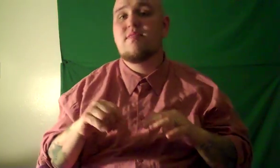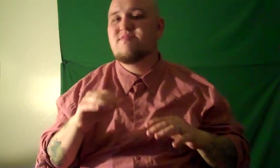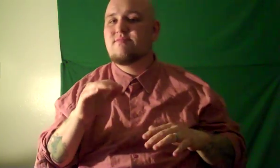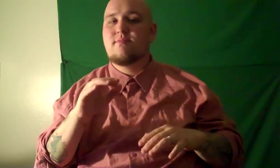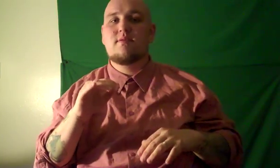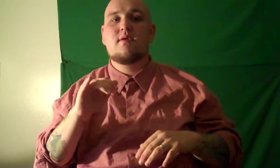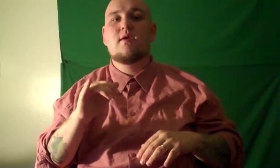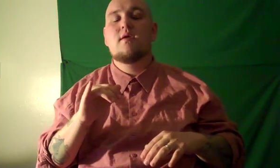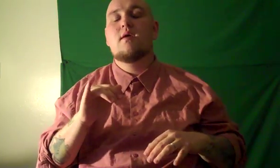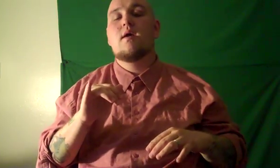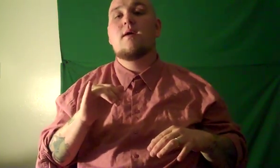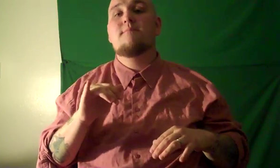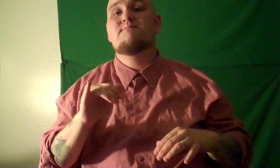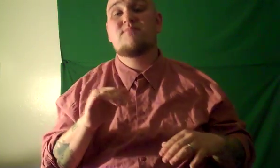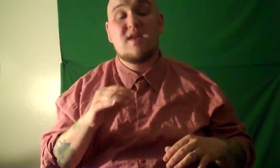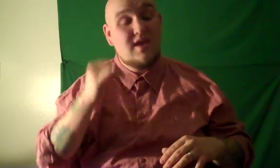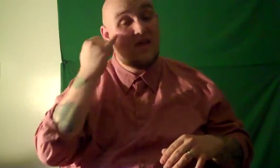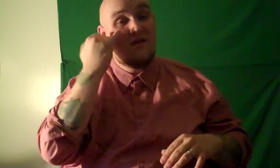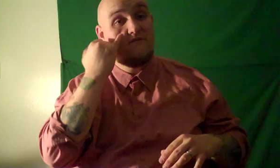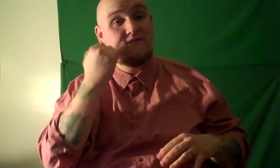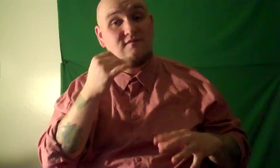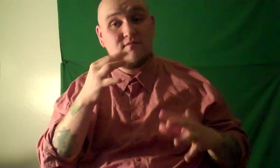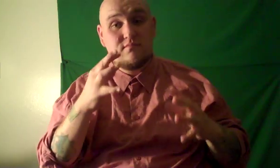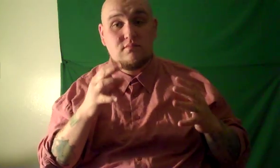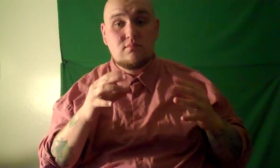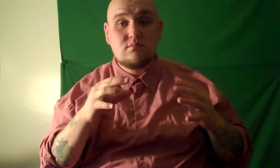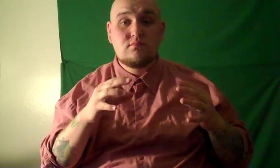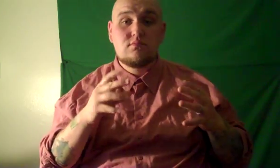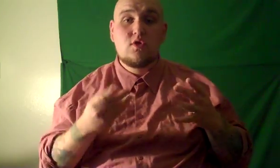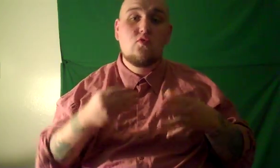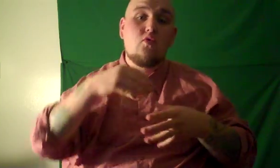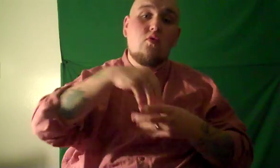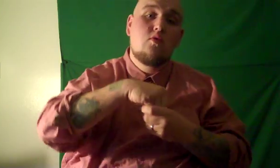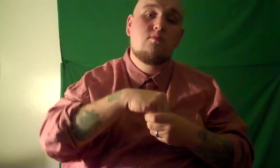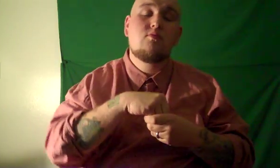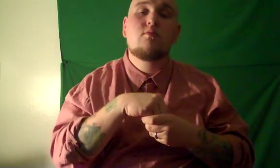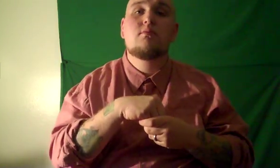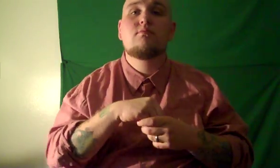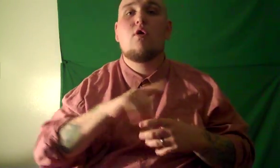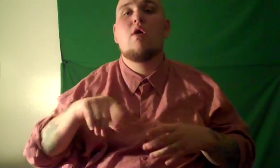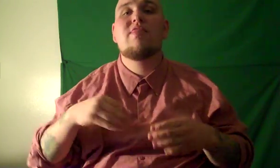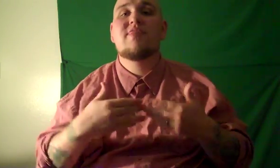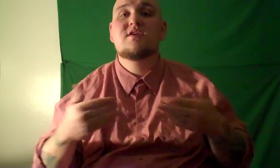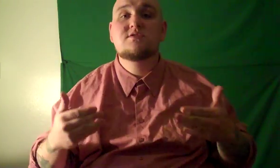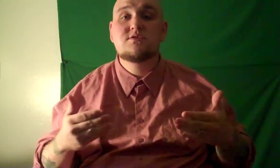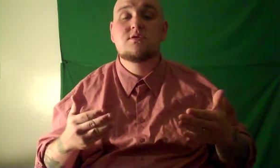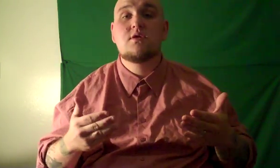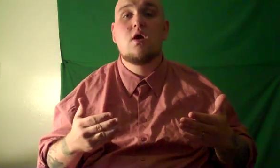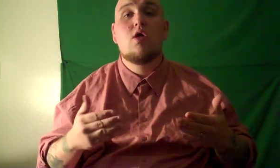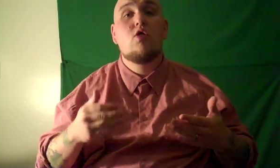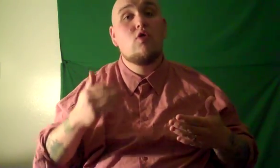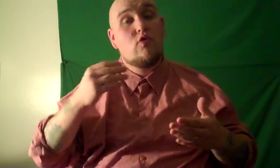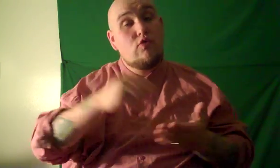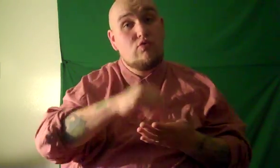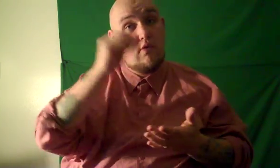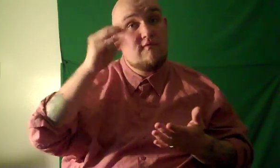things you learned from the EIPA test, all the things that they evaluate, I'm sure you'll do very well on the